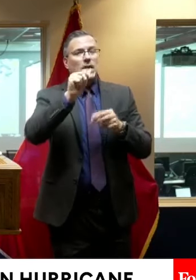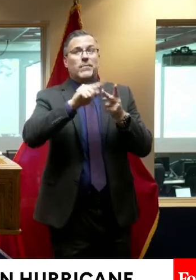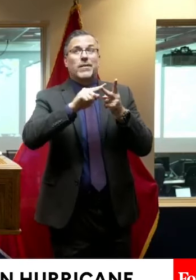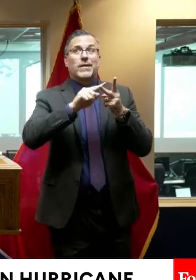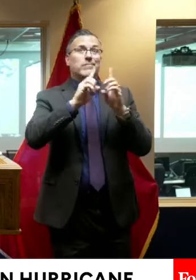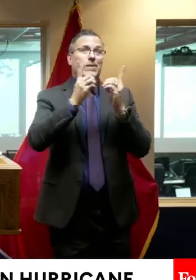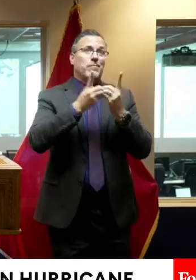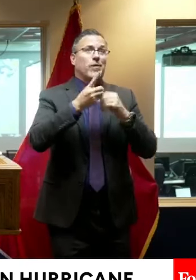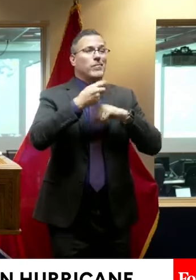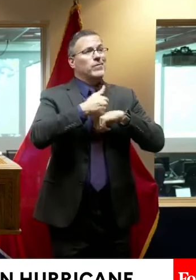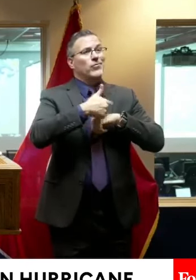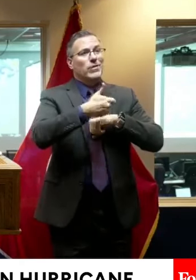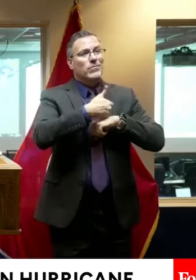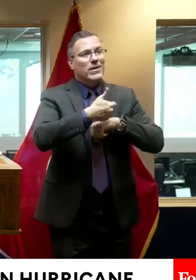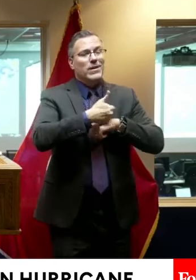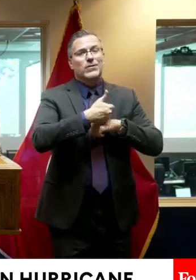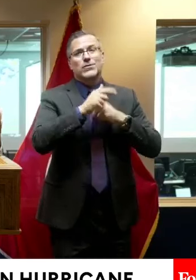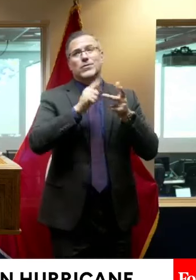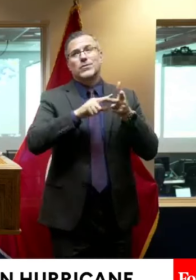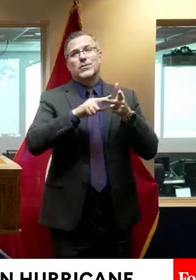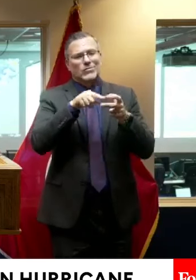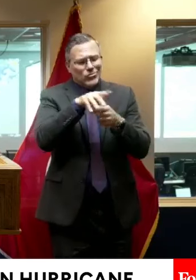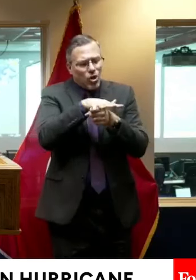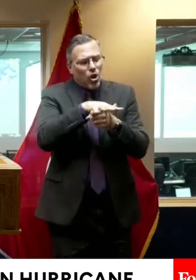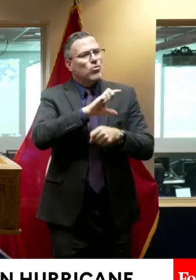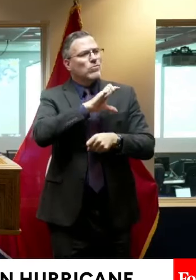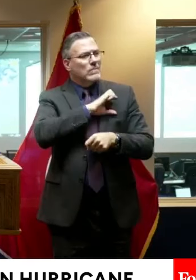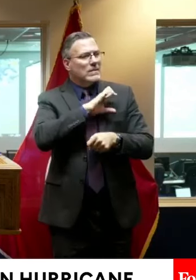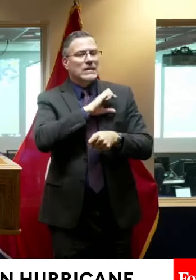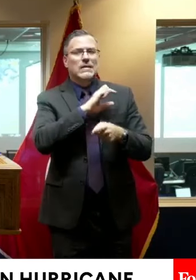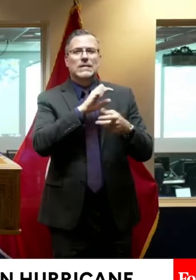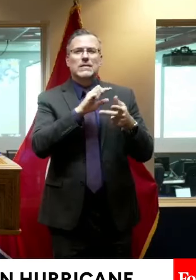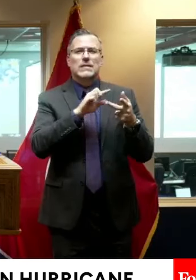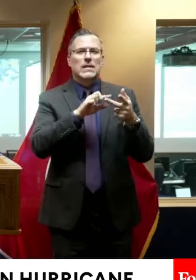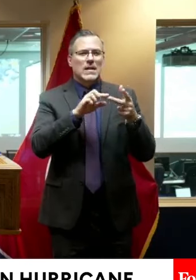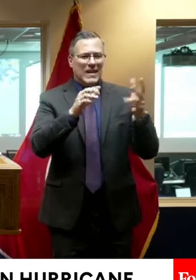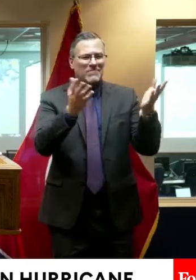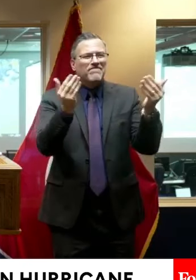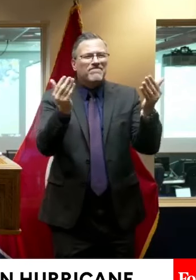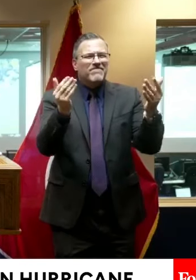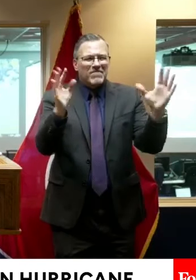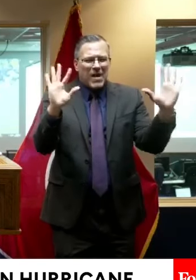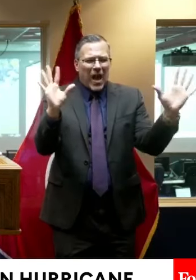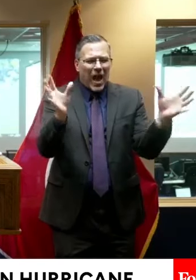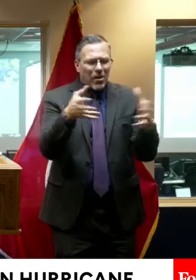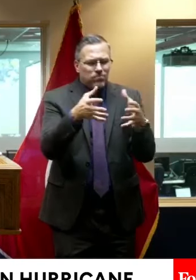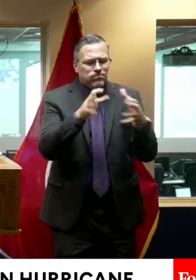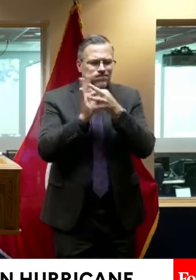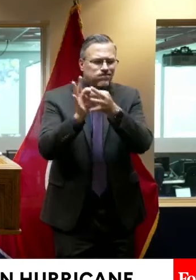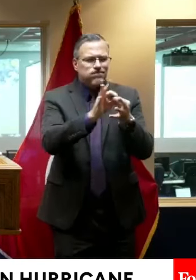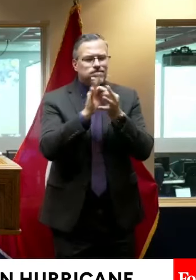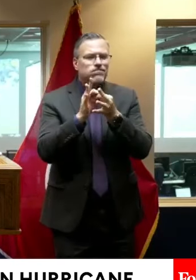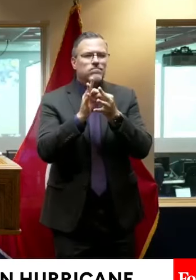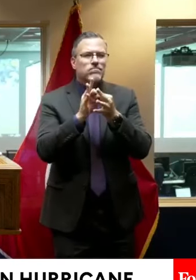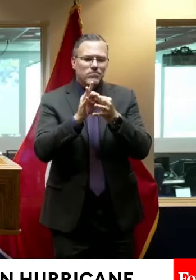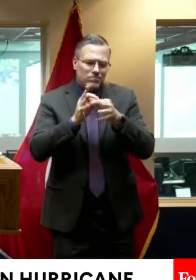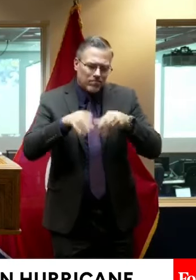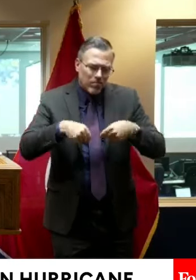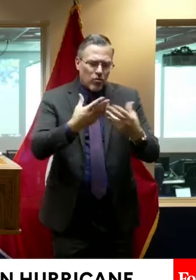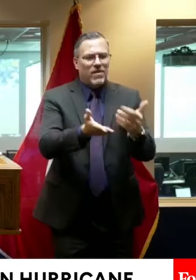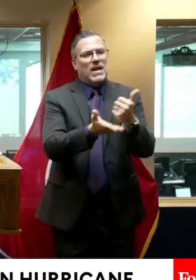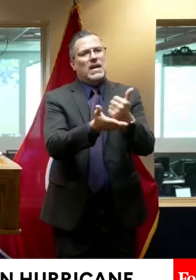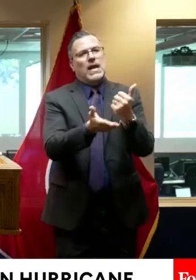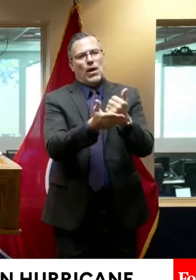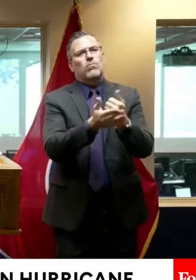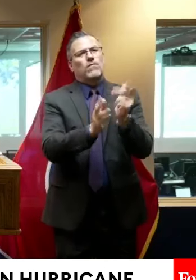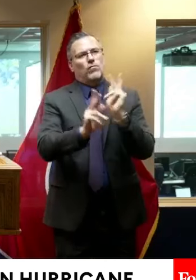Transportation, local law enforcement, pulling people together and getting rescue to these folks. This